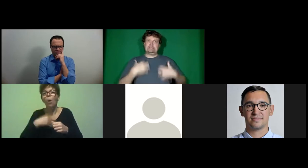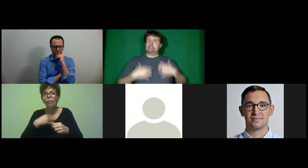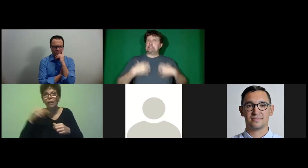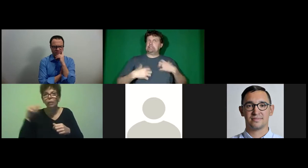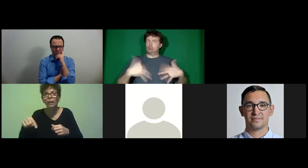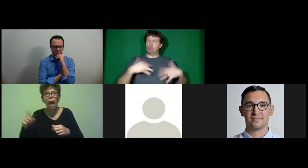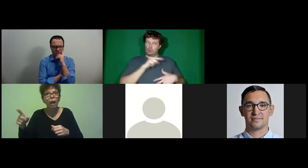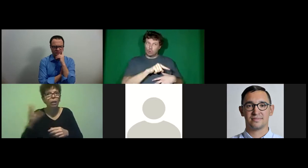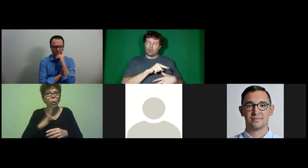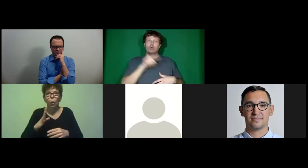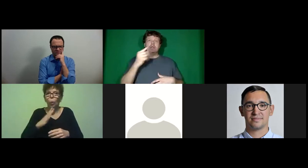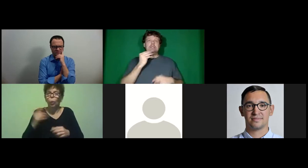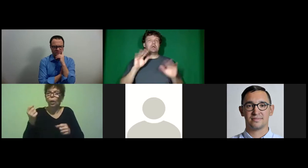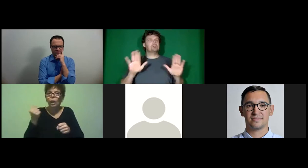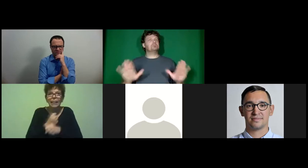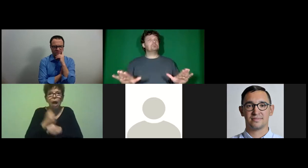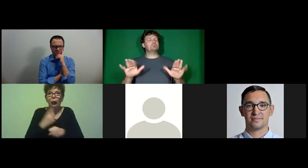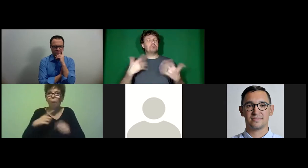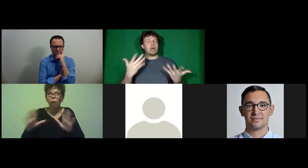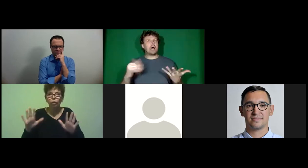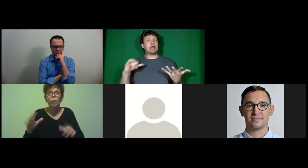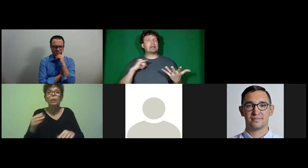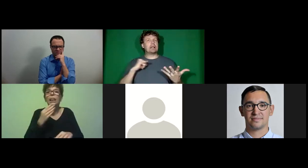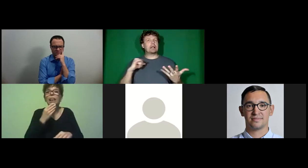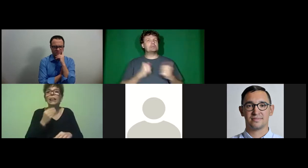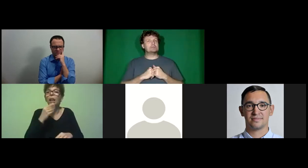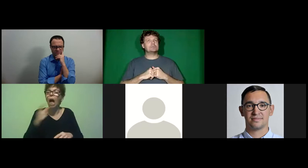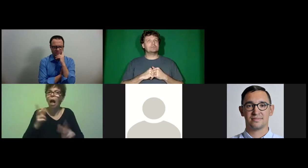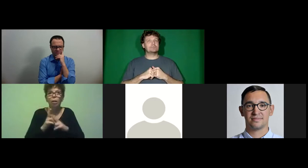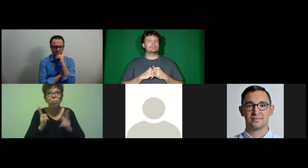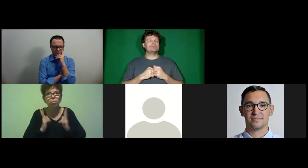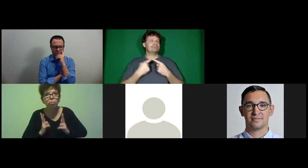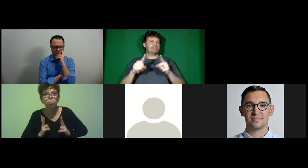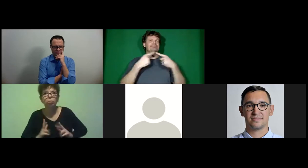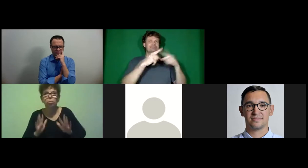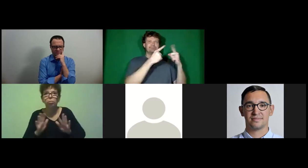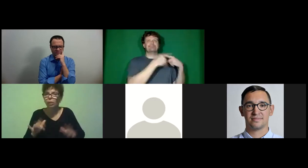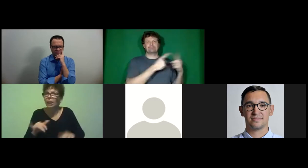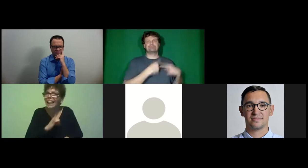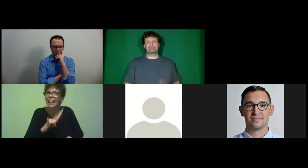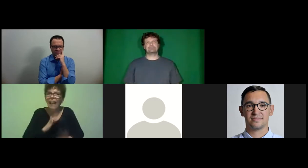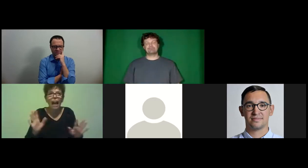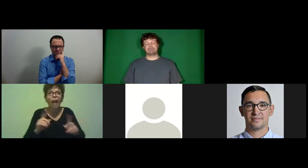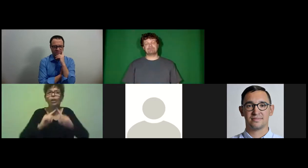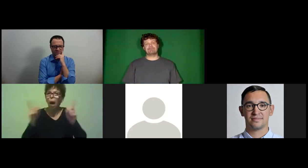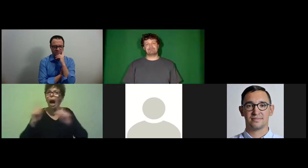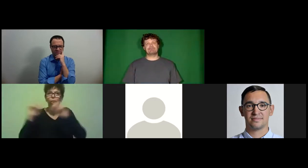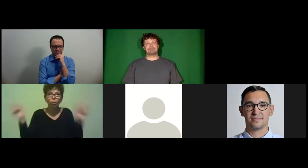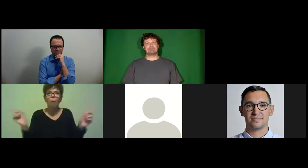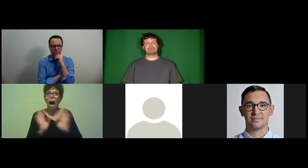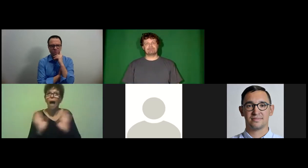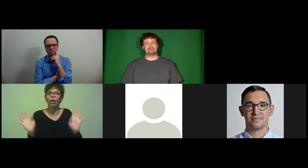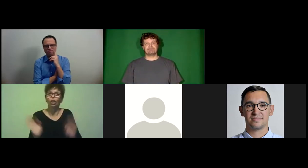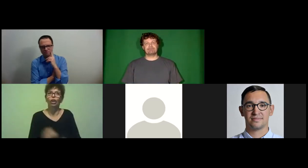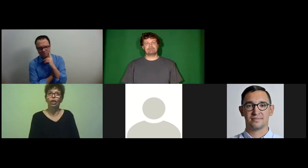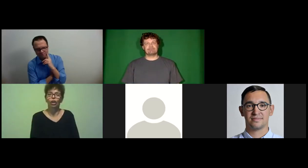countries that were all very aggressive type coaches. And this one Israeli coach was so different. It was really interesting. So I've